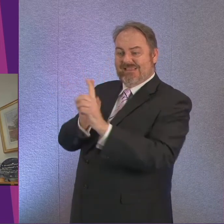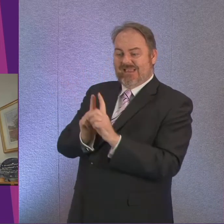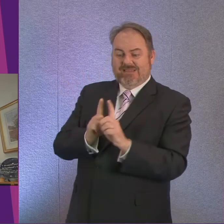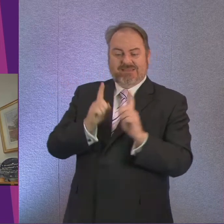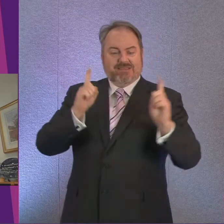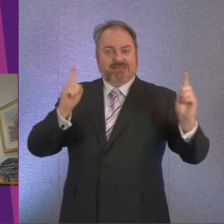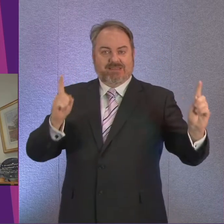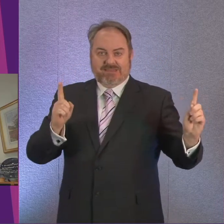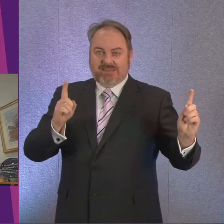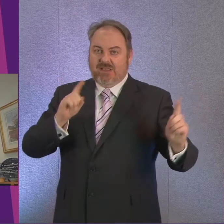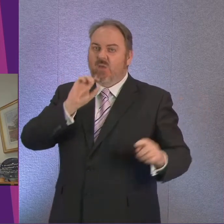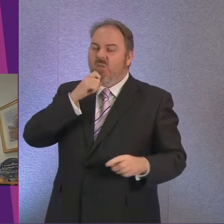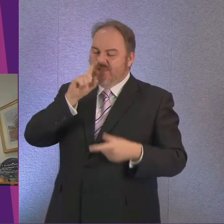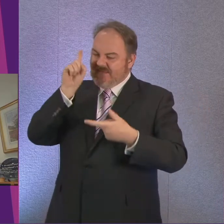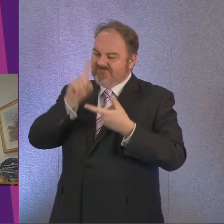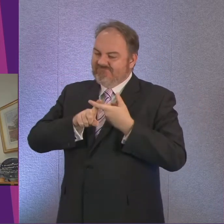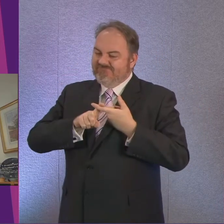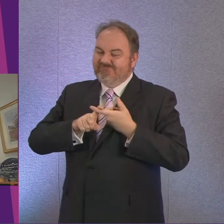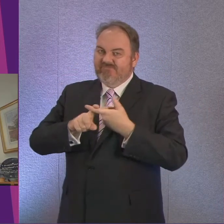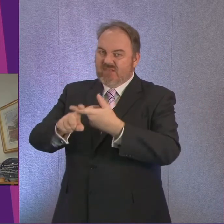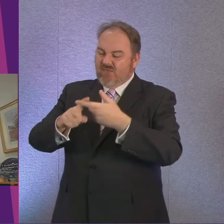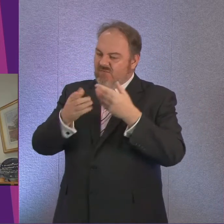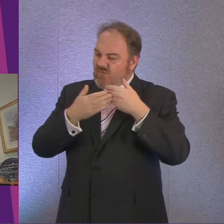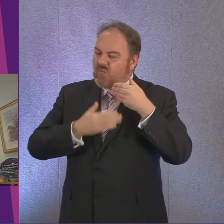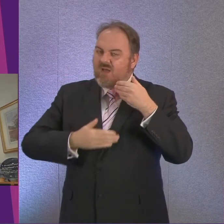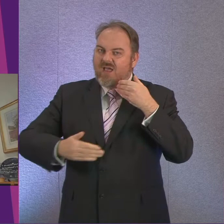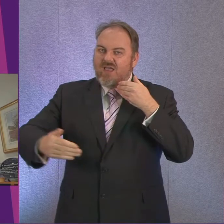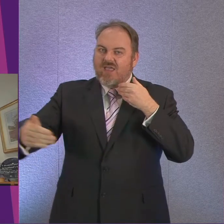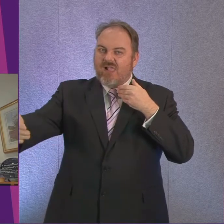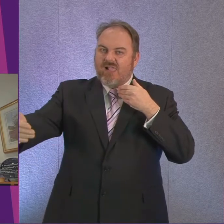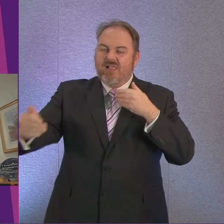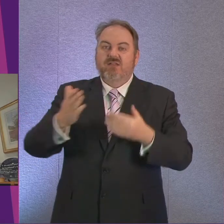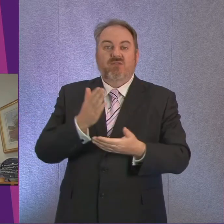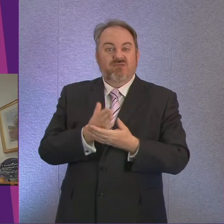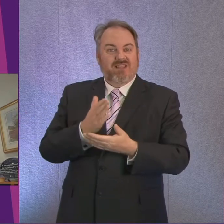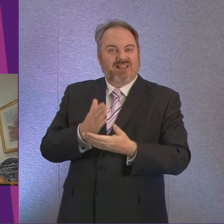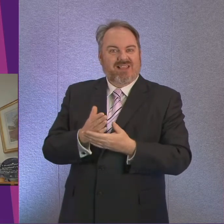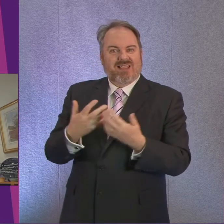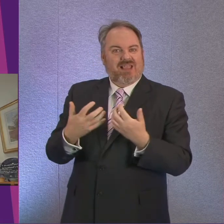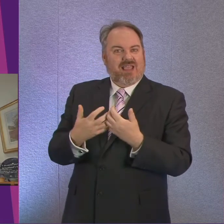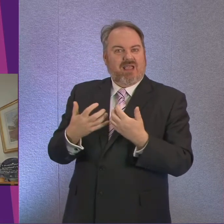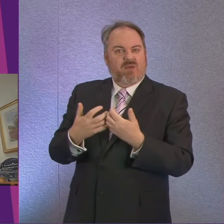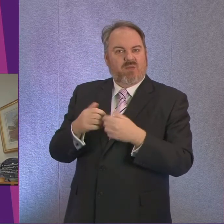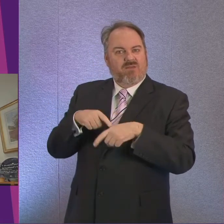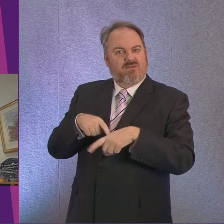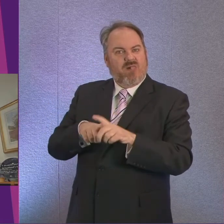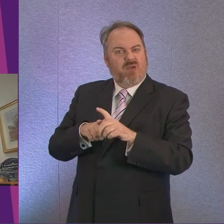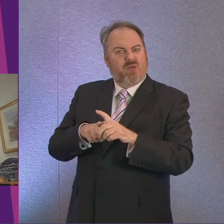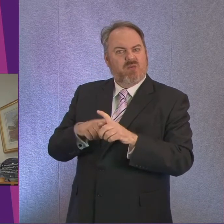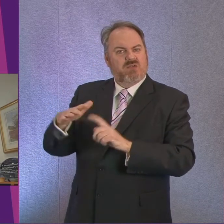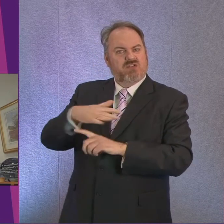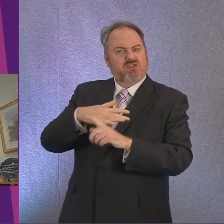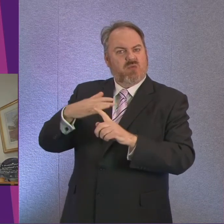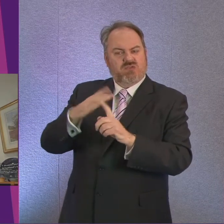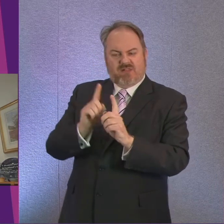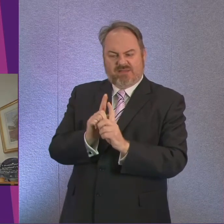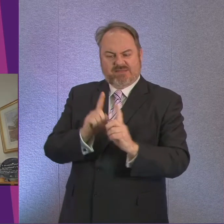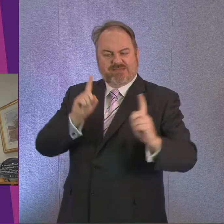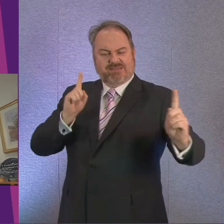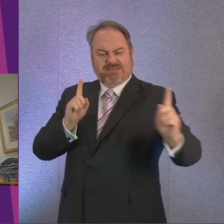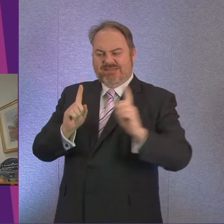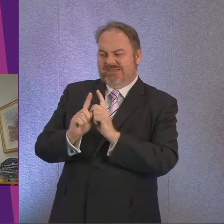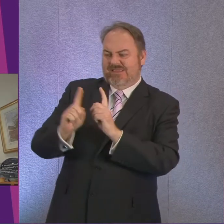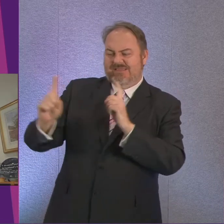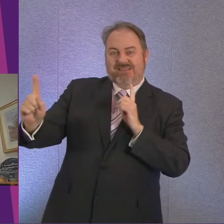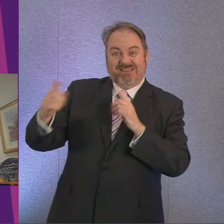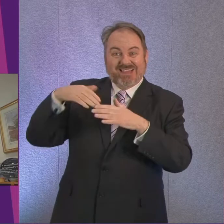some considerable period of time. So the principle of social distancing would have to be applied to our educational settings, which, as colleagues will